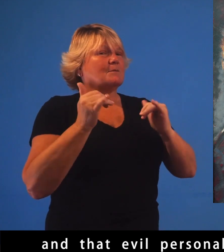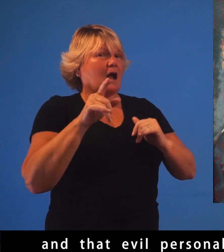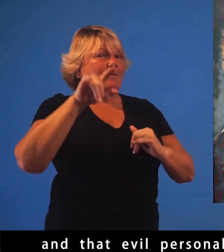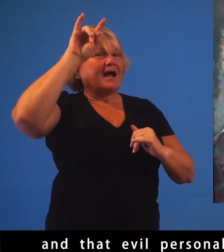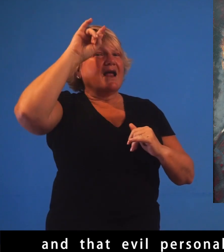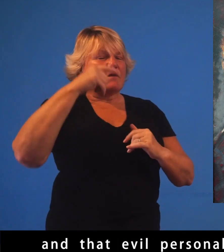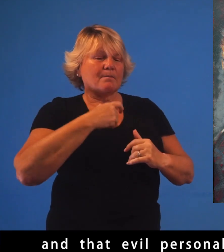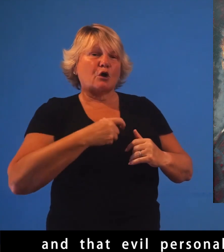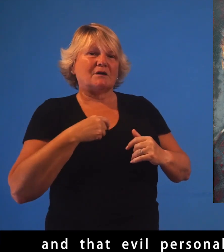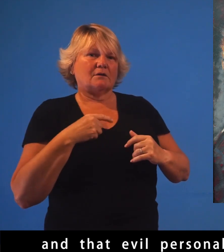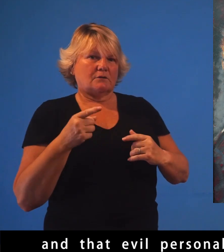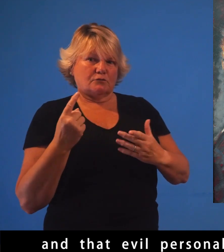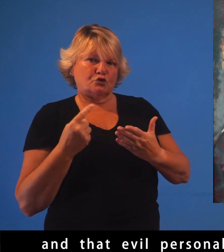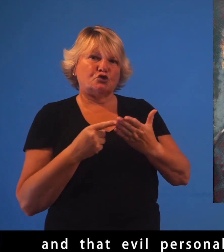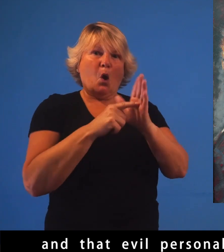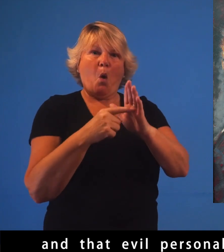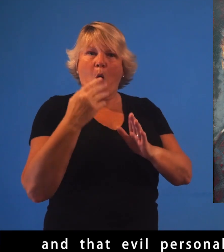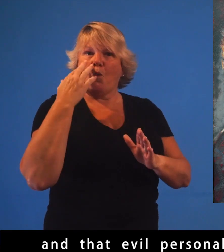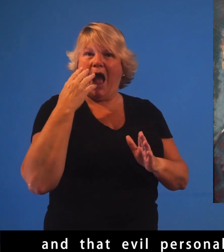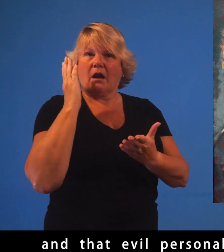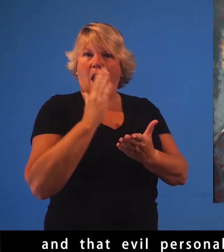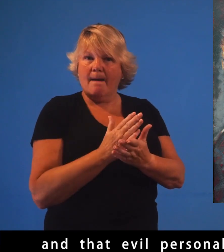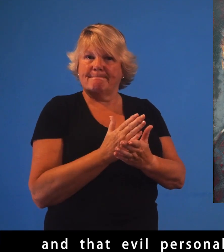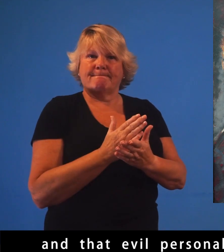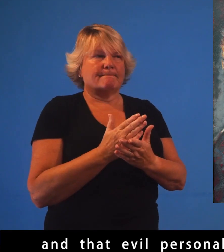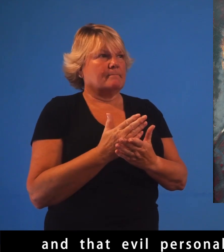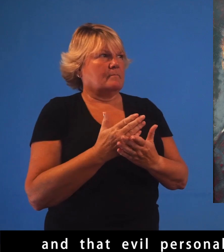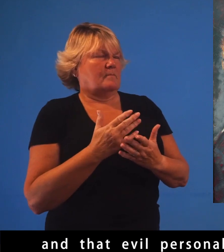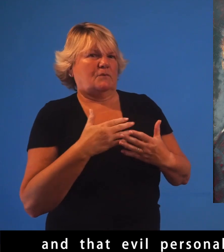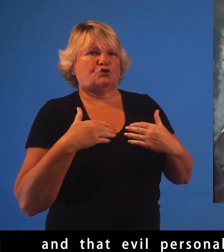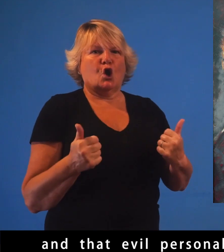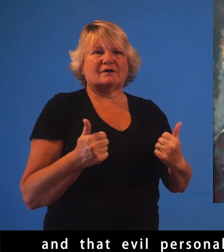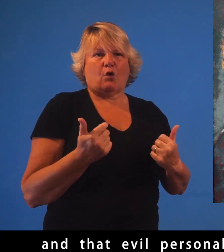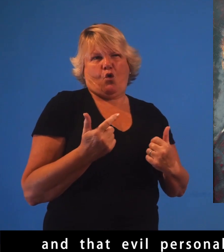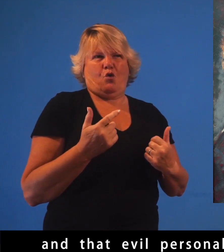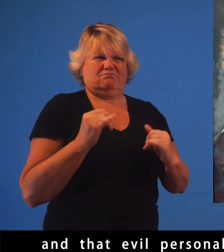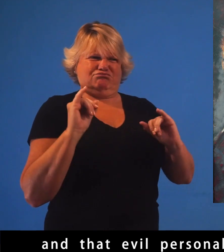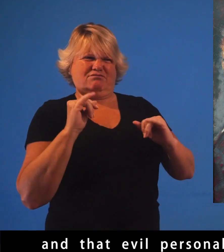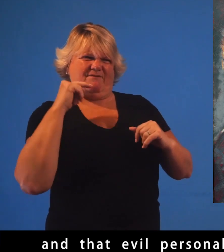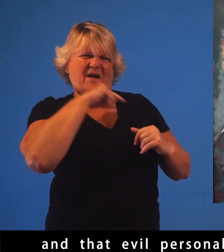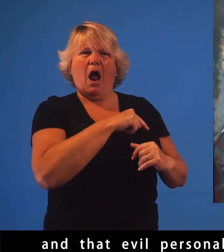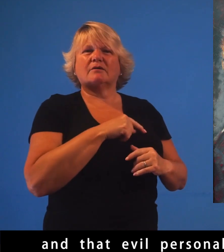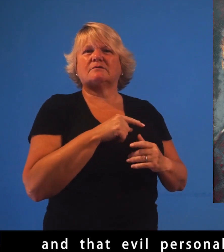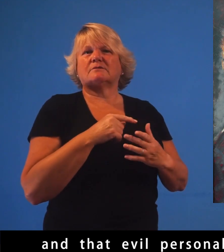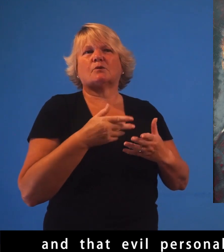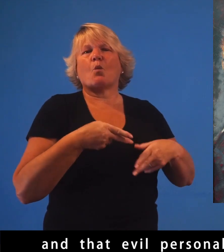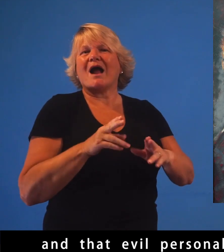and the evil personalities reveal themselves in more significantly assertive and violent manners.